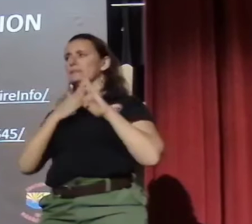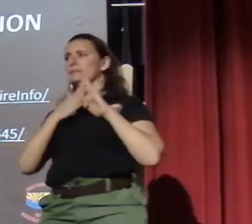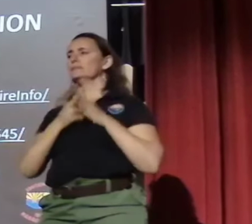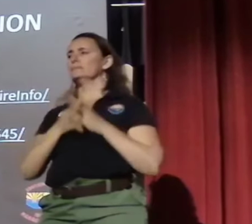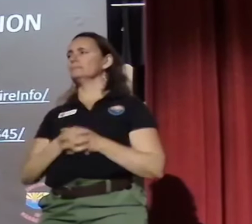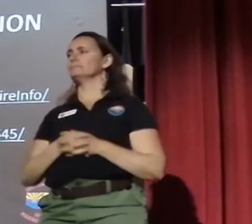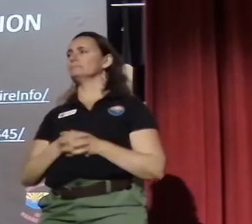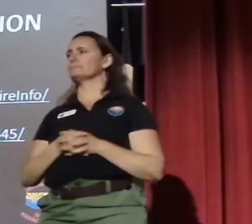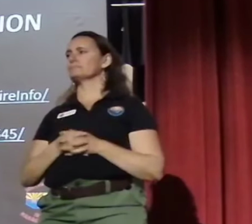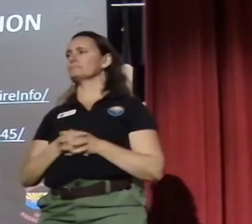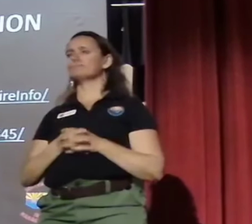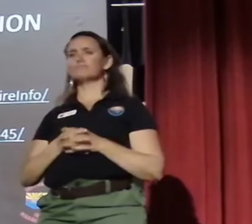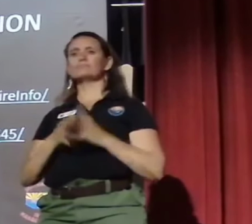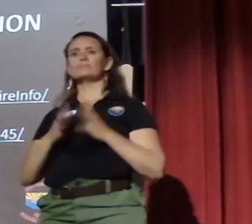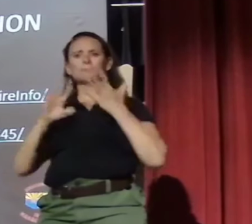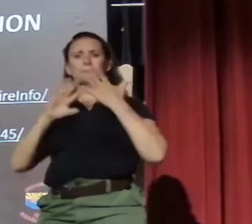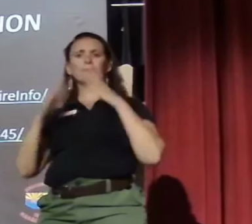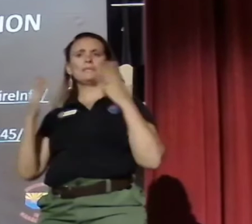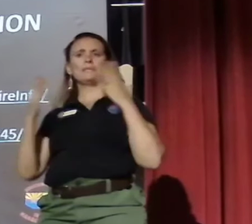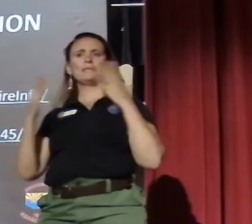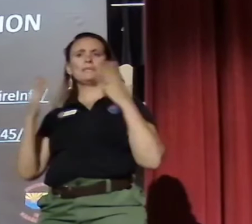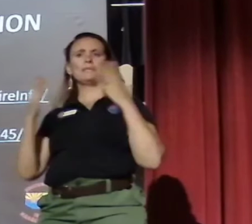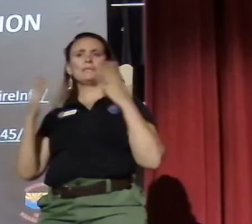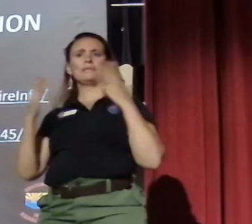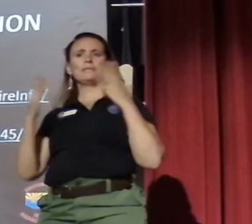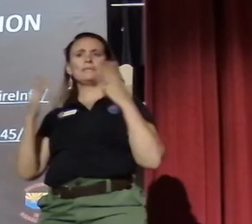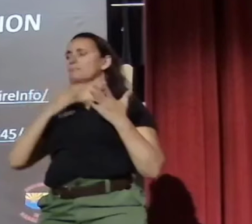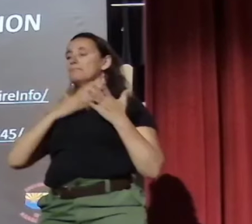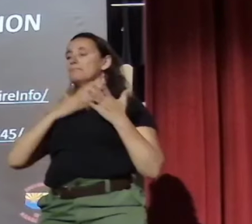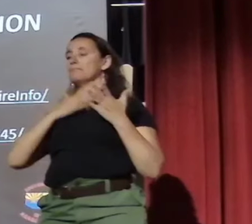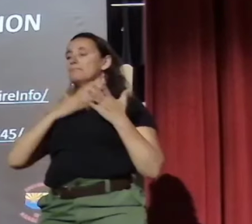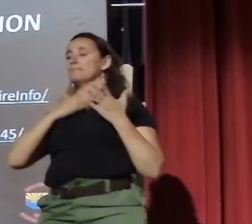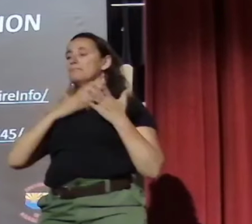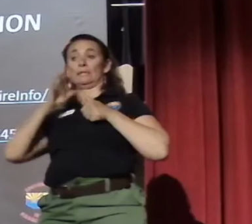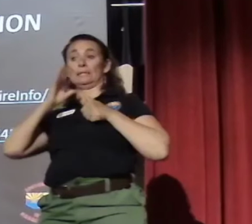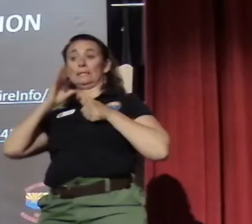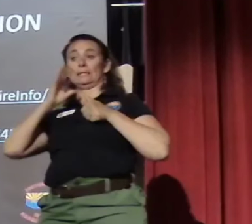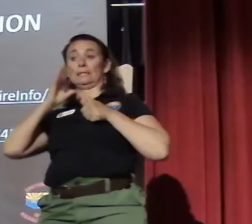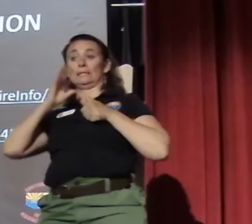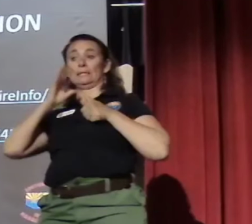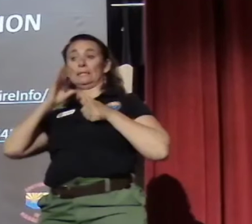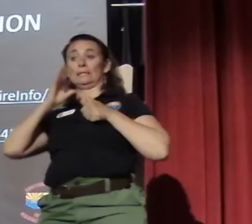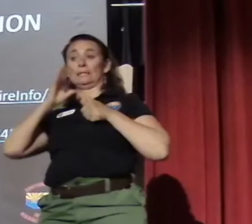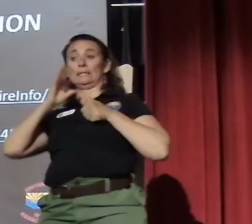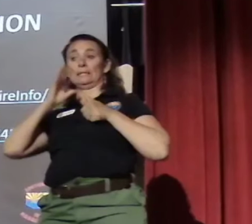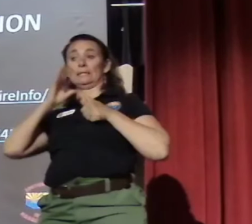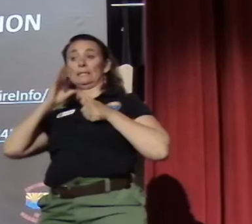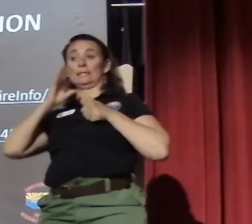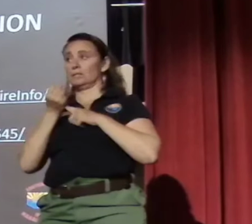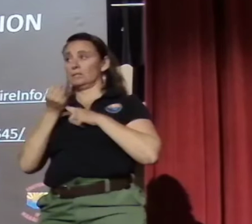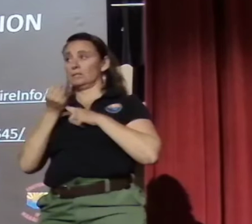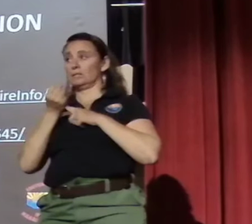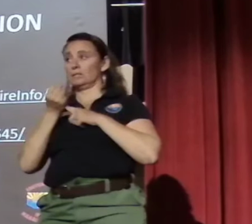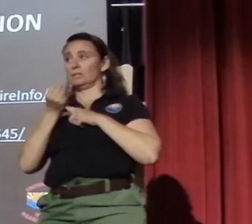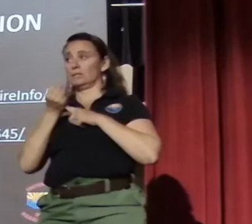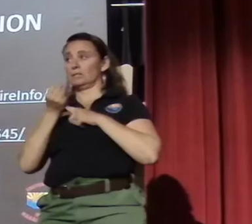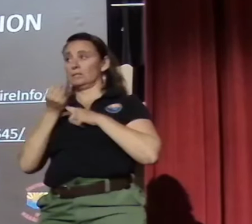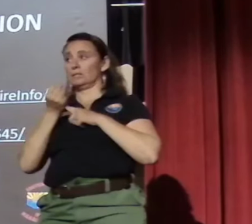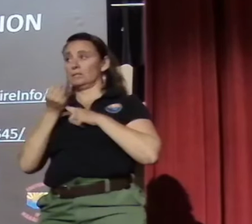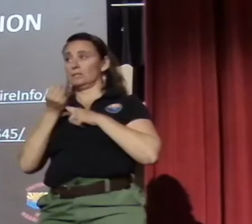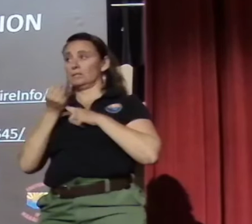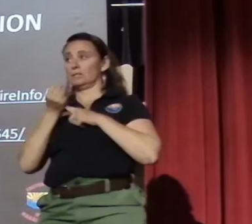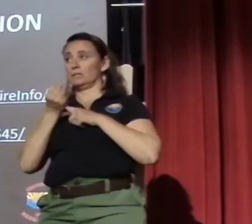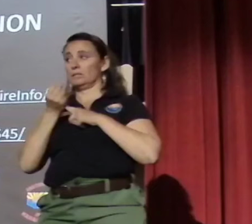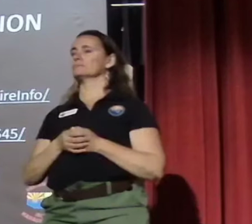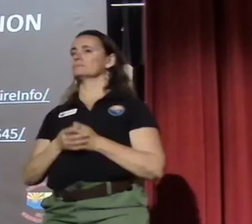especially in Strawberry Pines. This is my first experience in this kind of situation, and so I